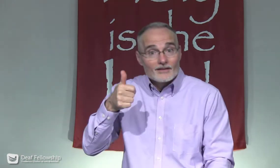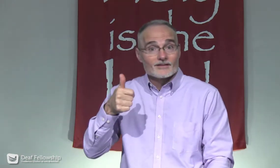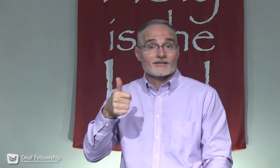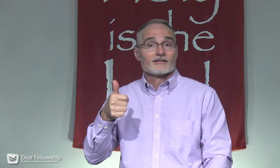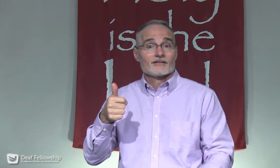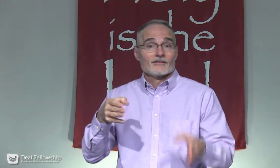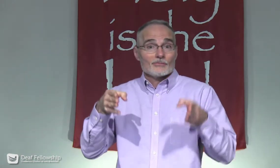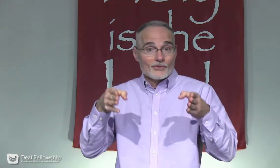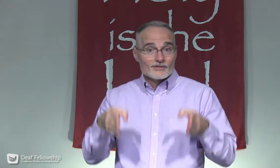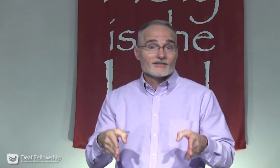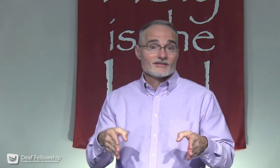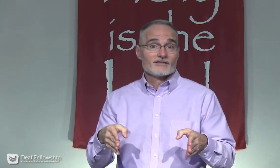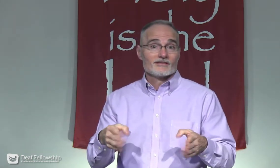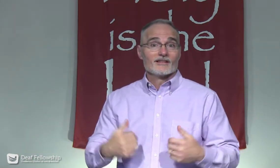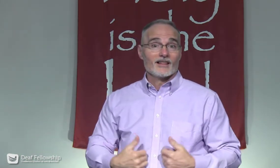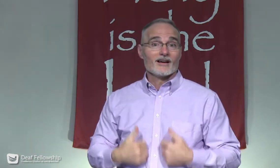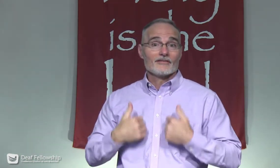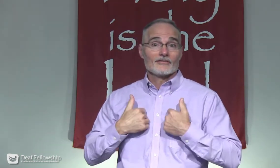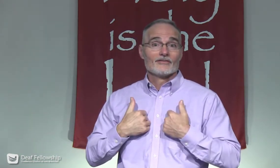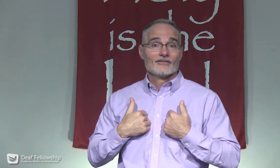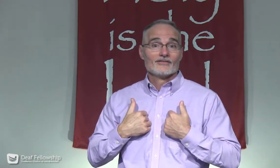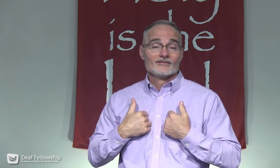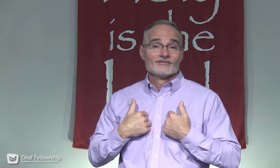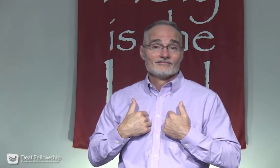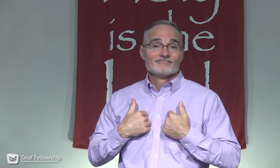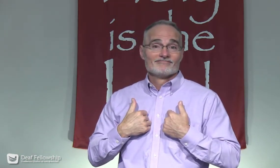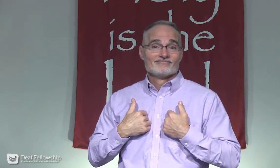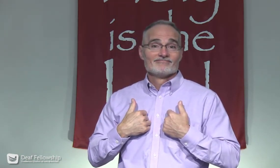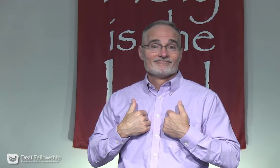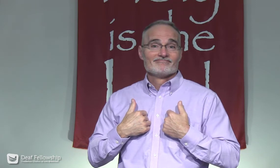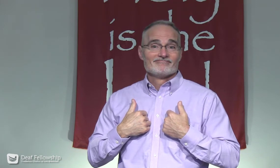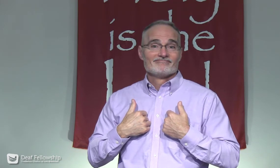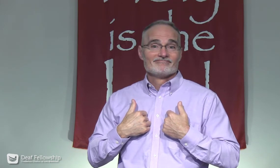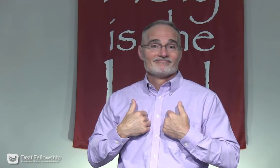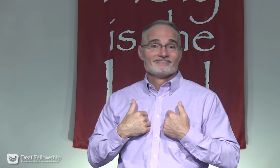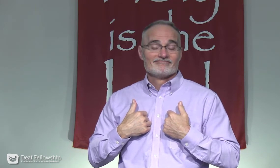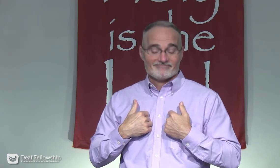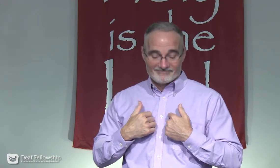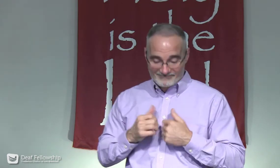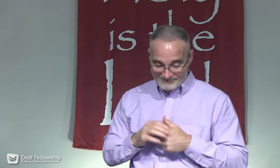you become the luckiest person alive.